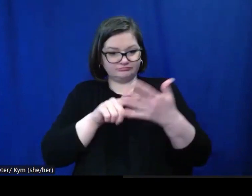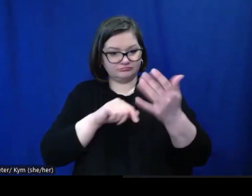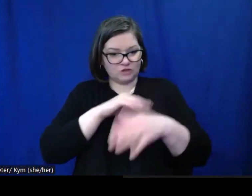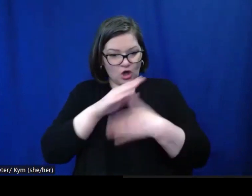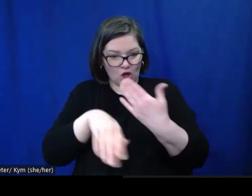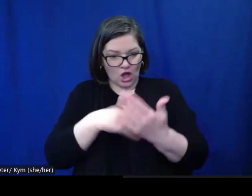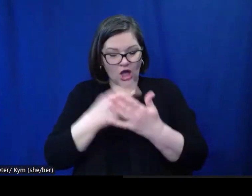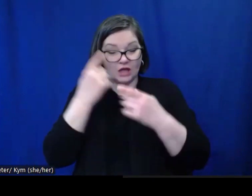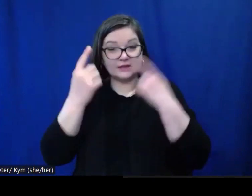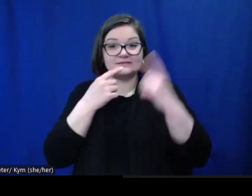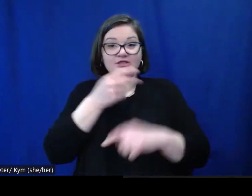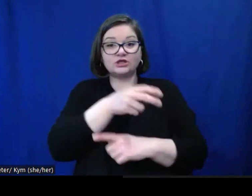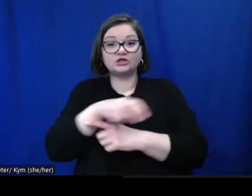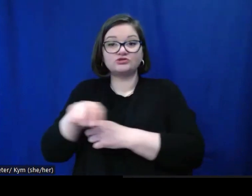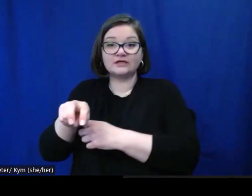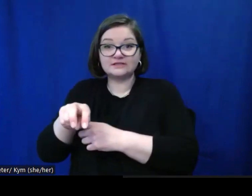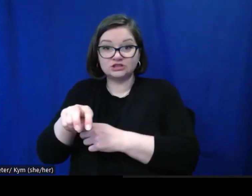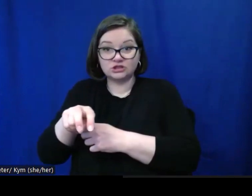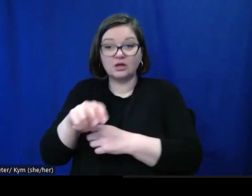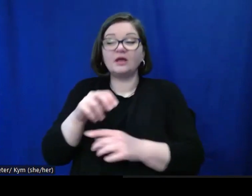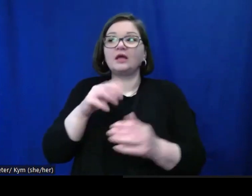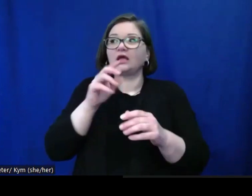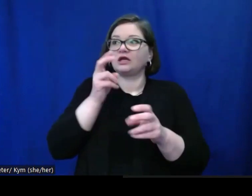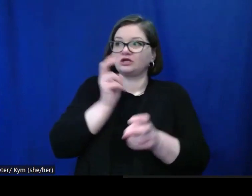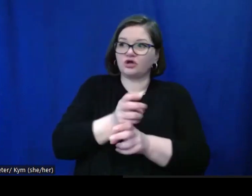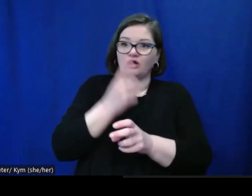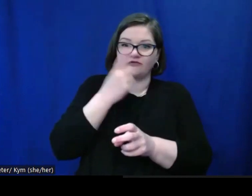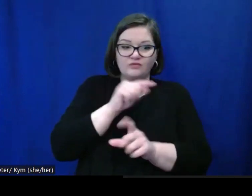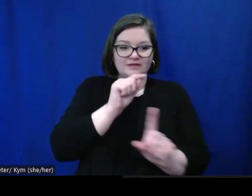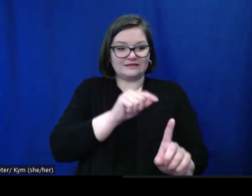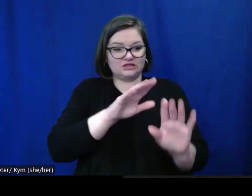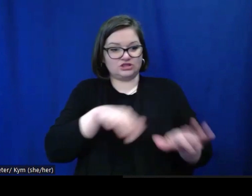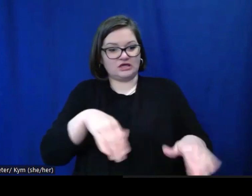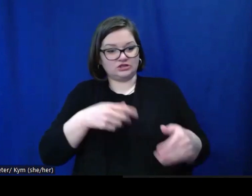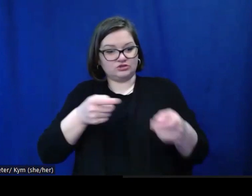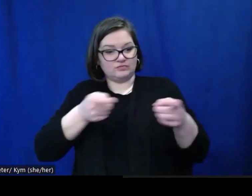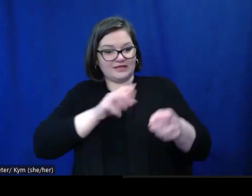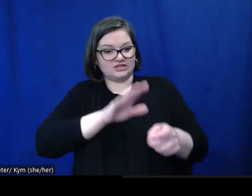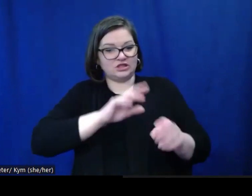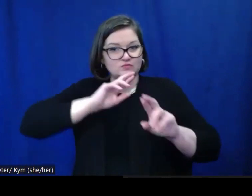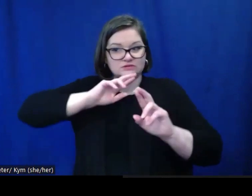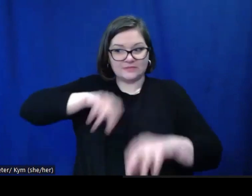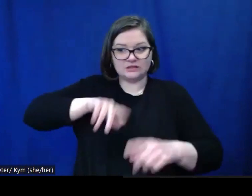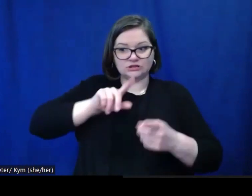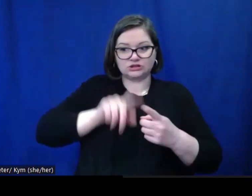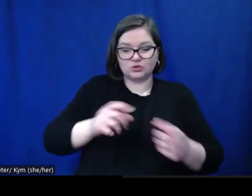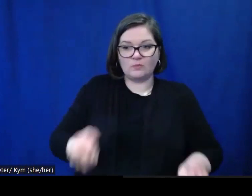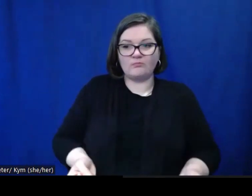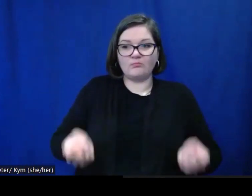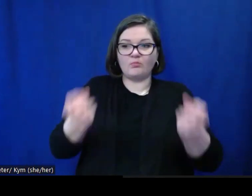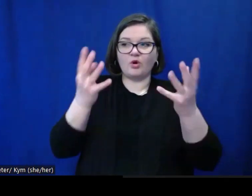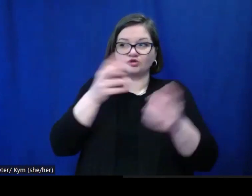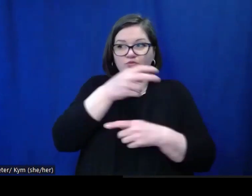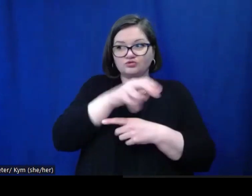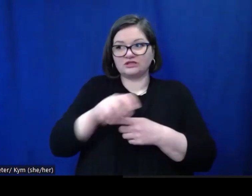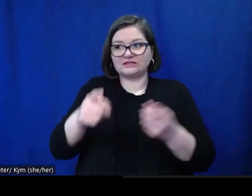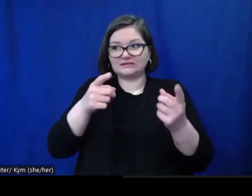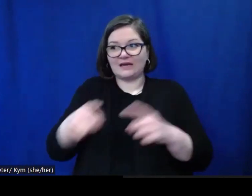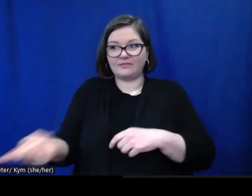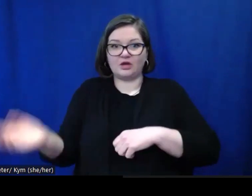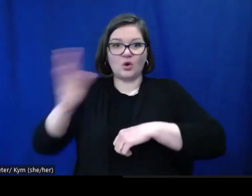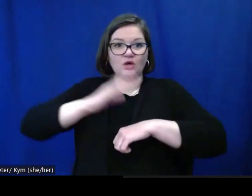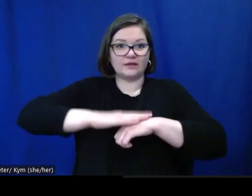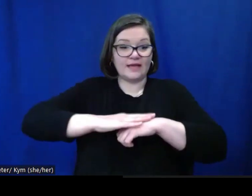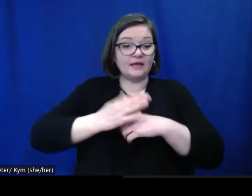transitions, and it's really hard for the child to manage their reactions to the multiple transitions throughout the day.